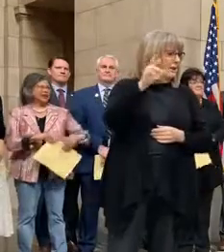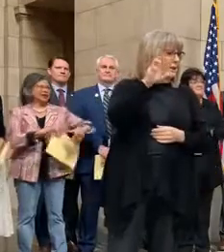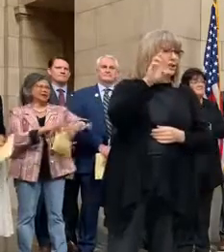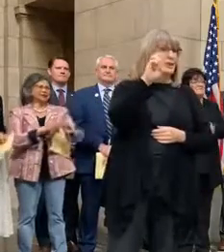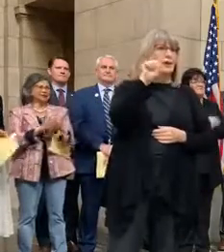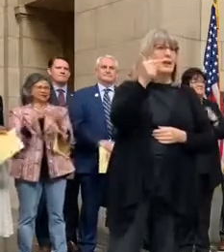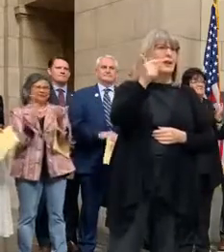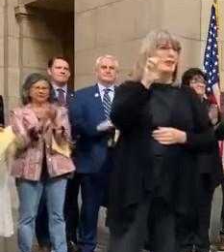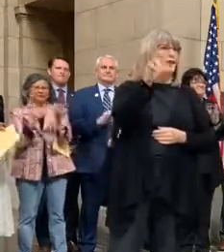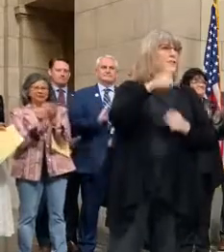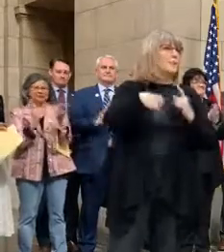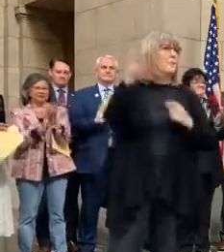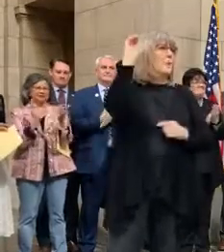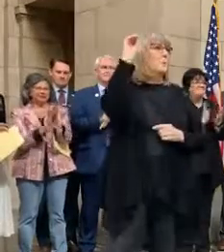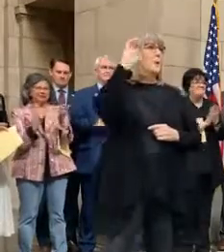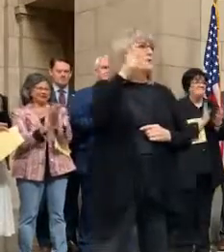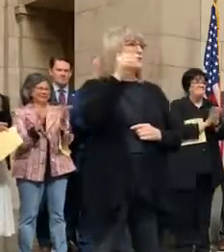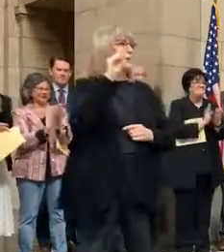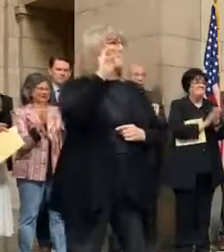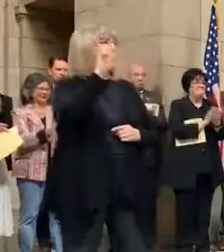Chamber.